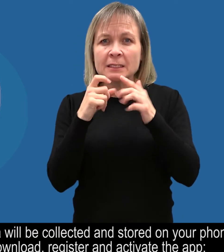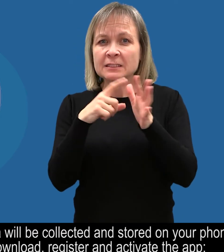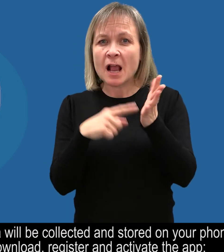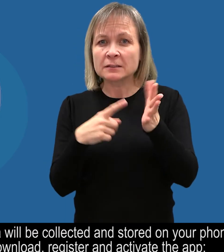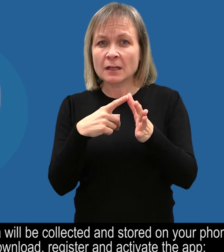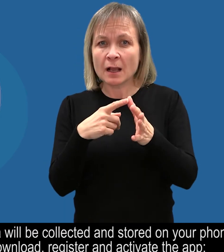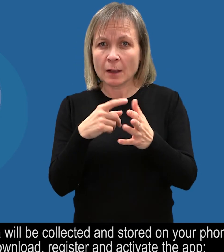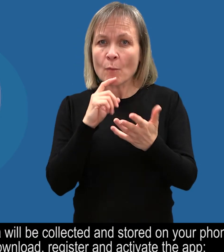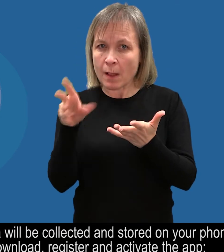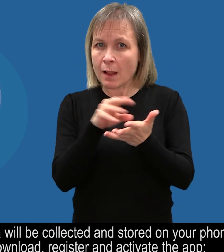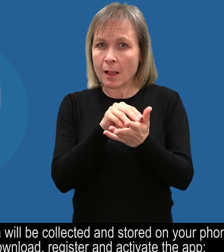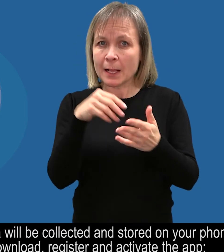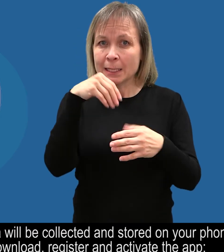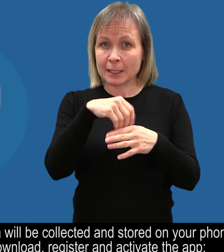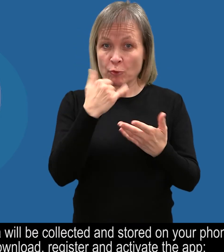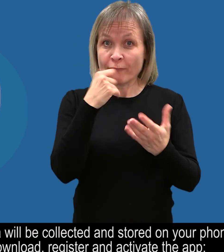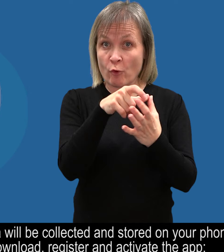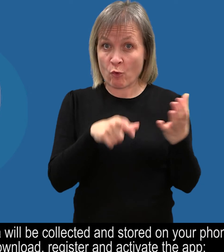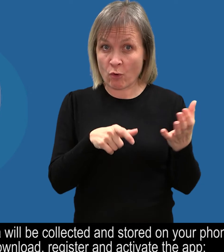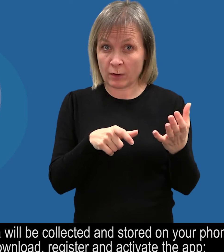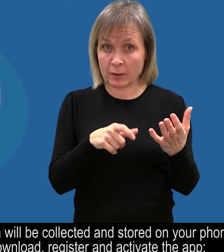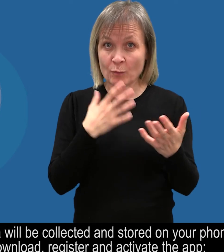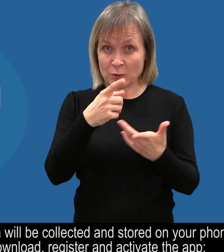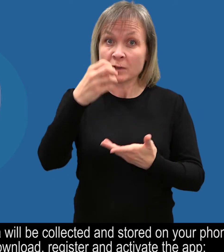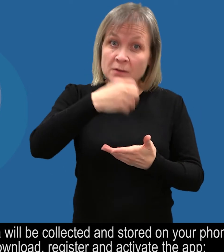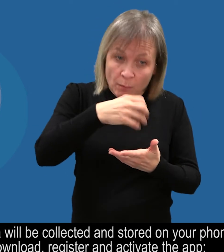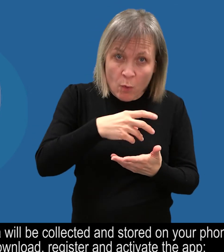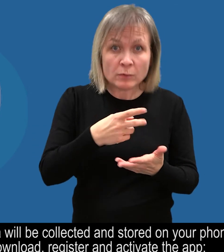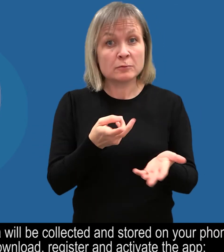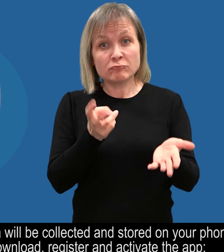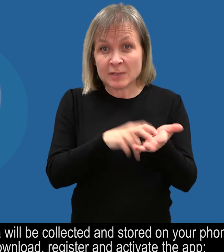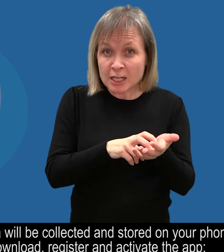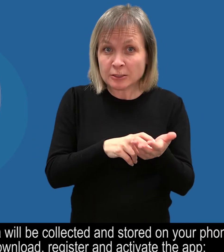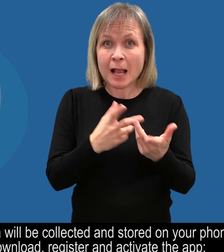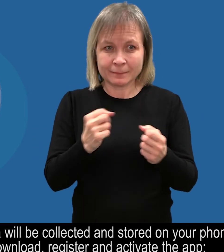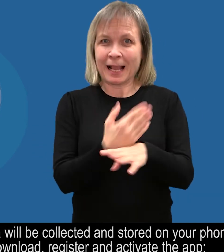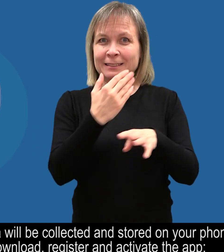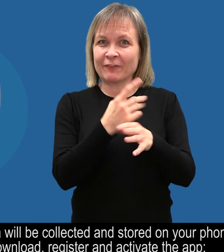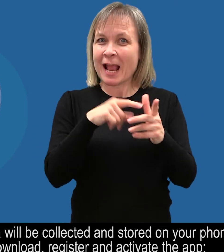The following data will be collected and stored on your phone when you download, register and activate the app.